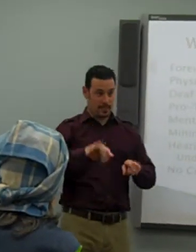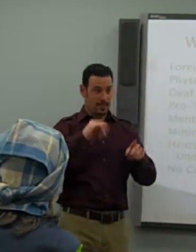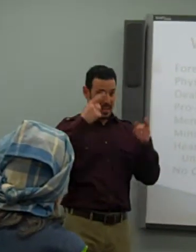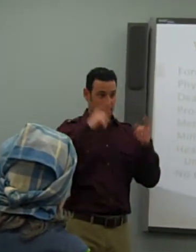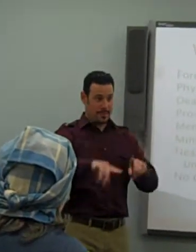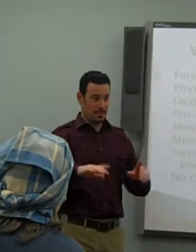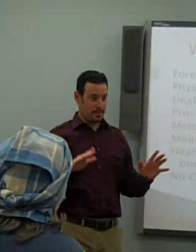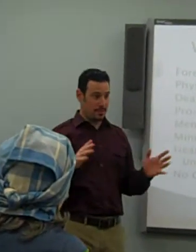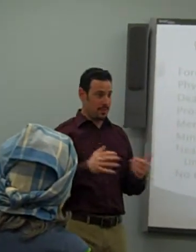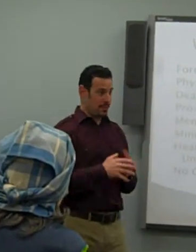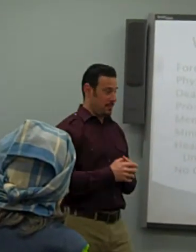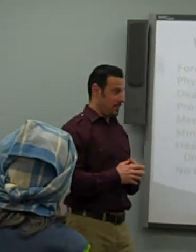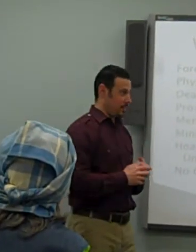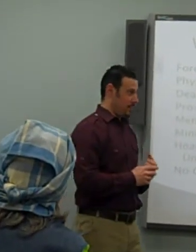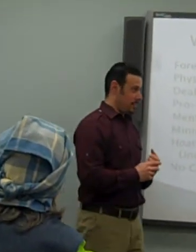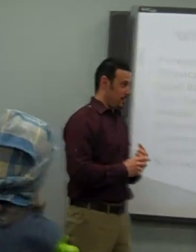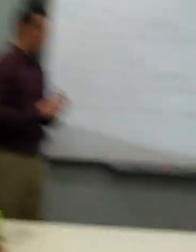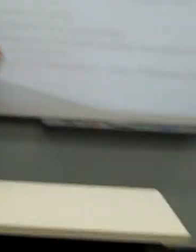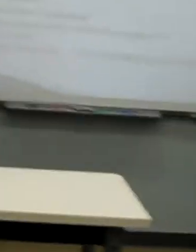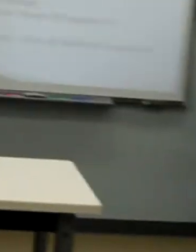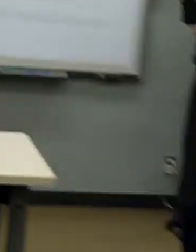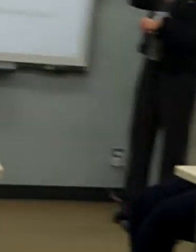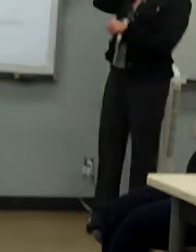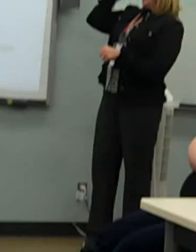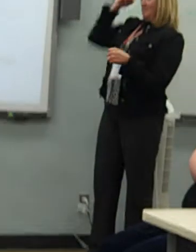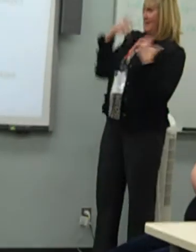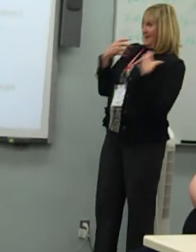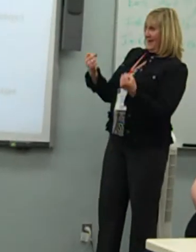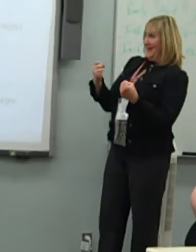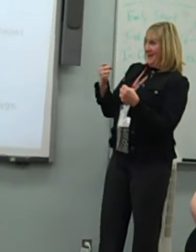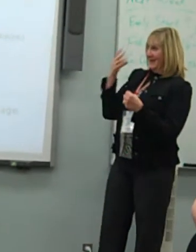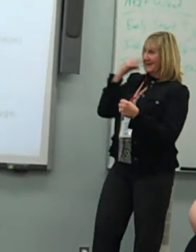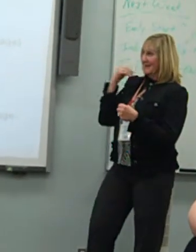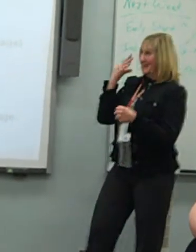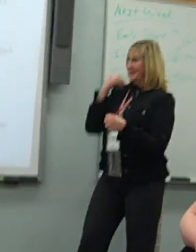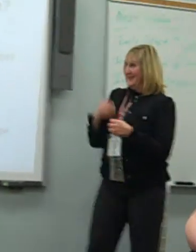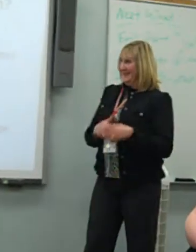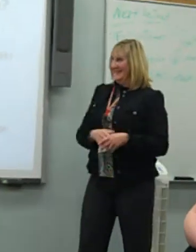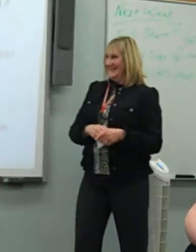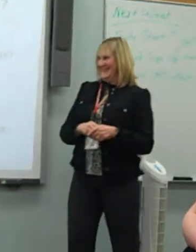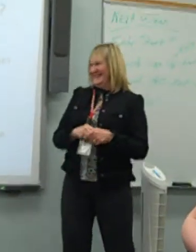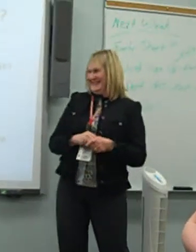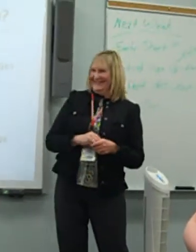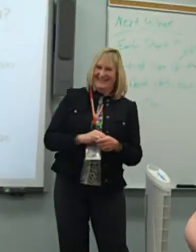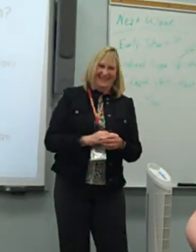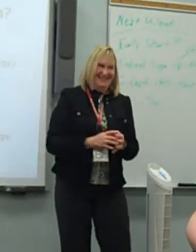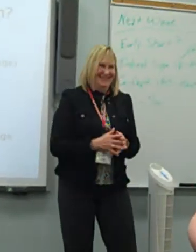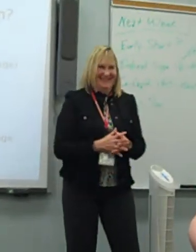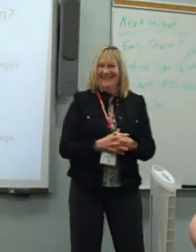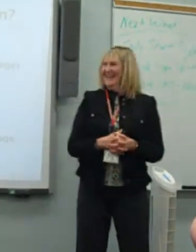that happens. It really happens. Do you remember your first mental health experience?